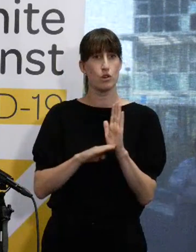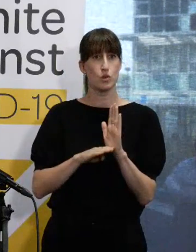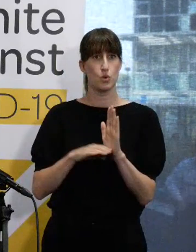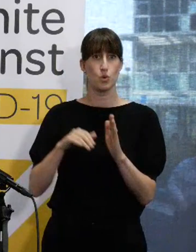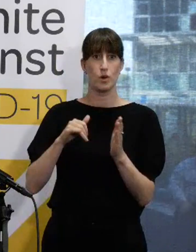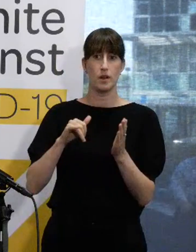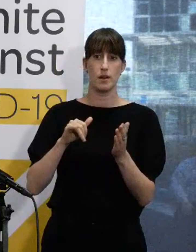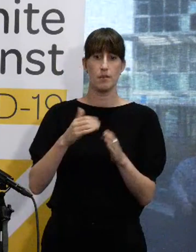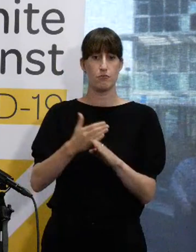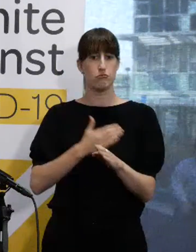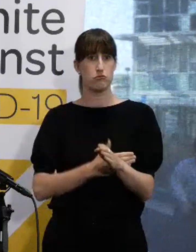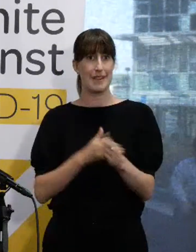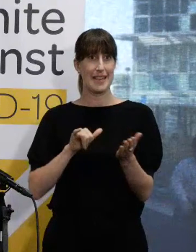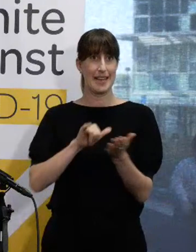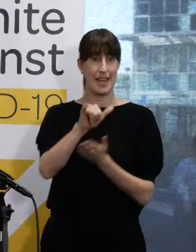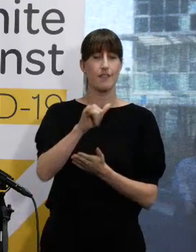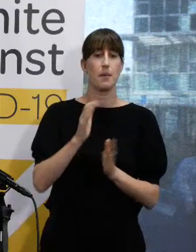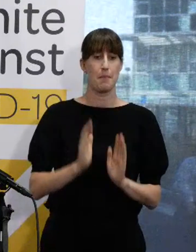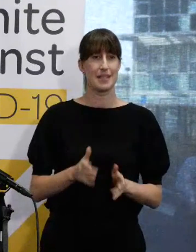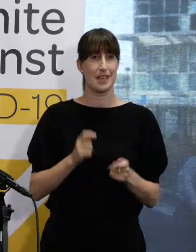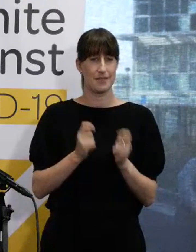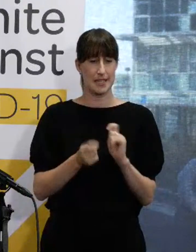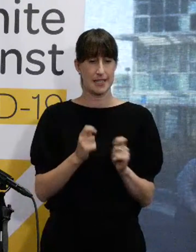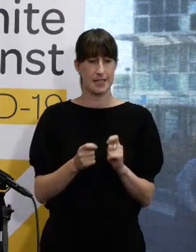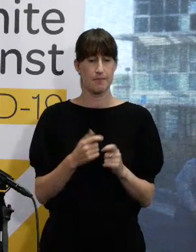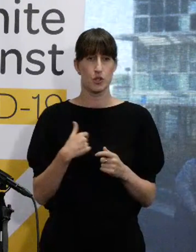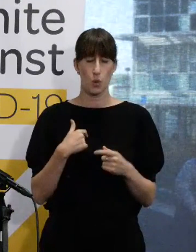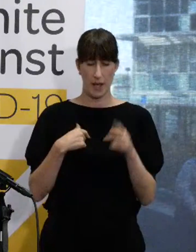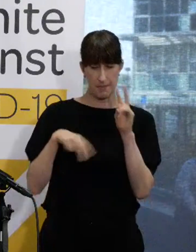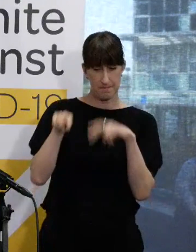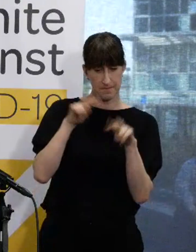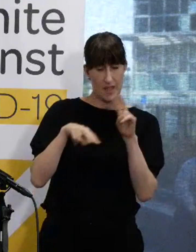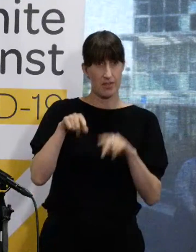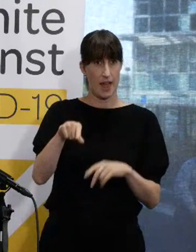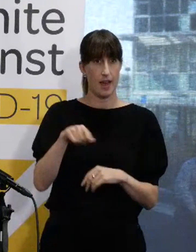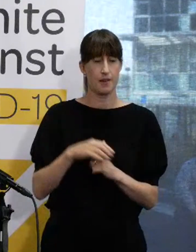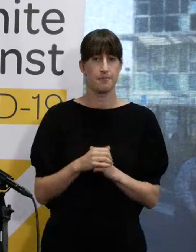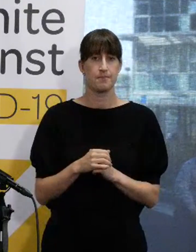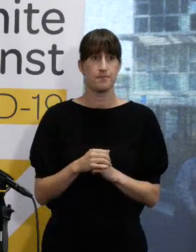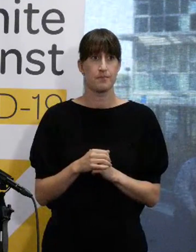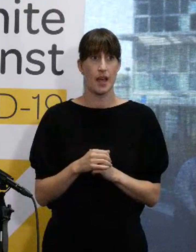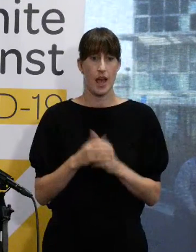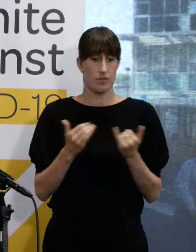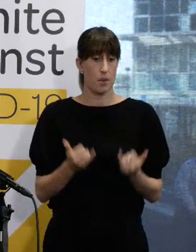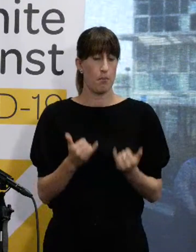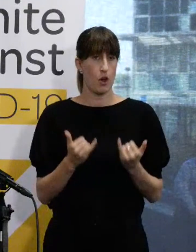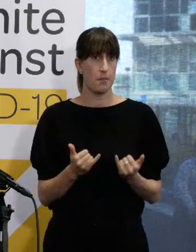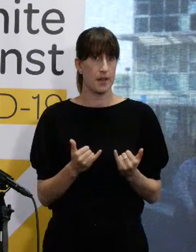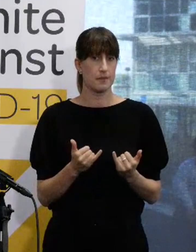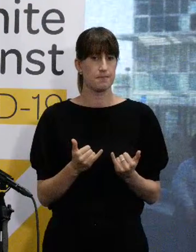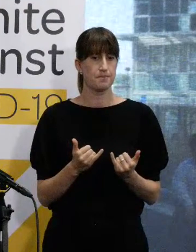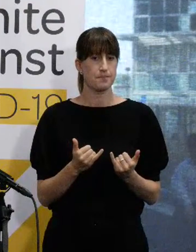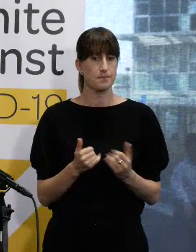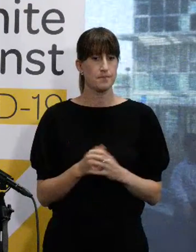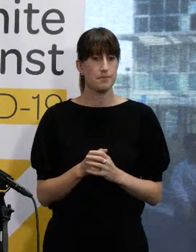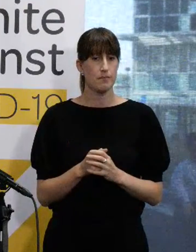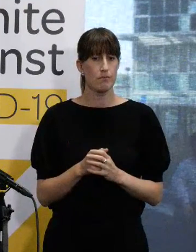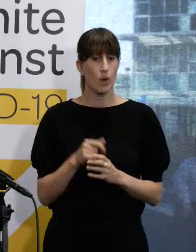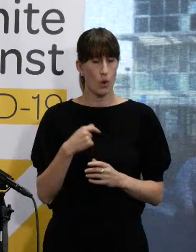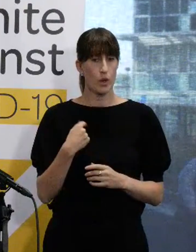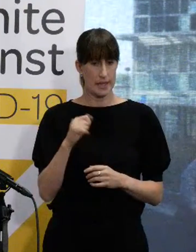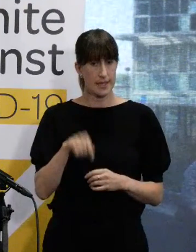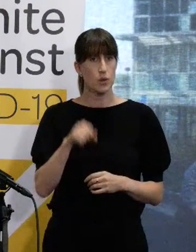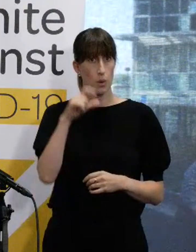happening with these cases arriving from India. And our current assessment is that there's no reason to not take at face value